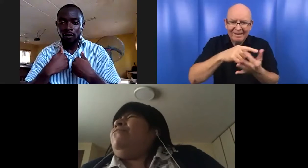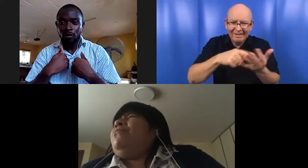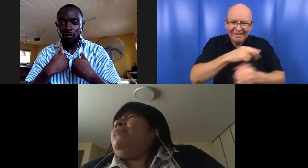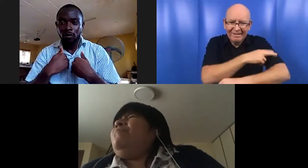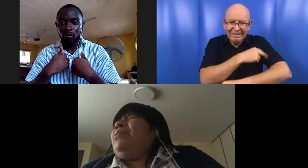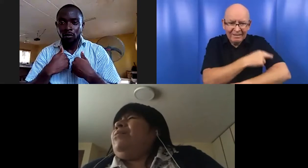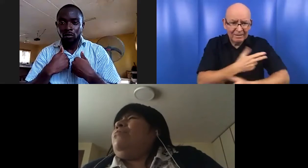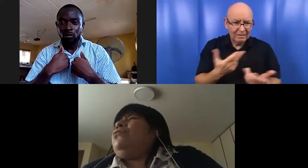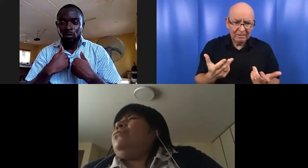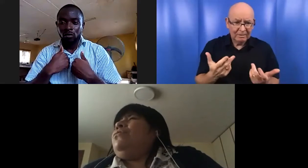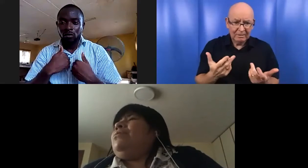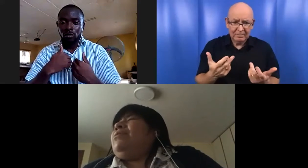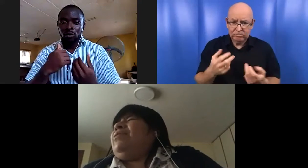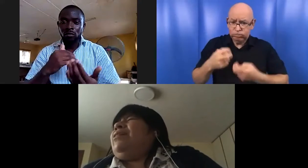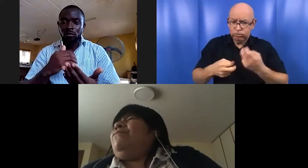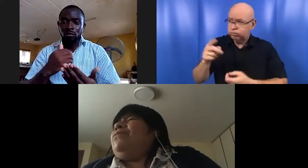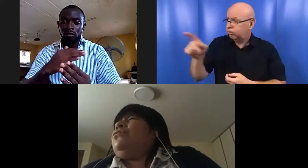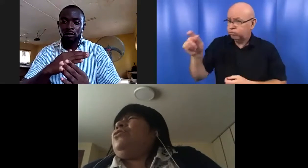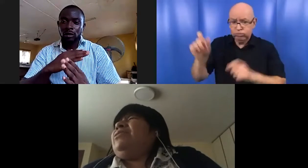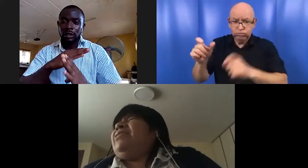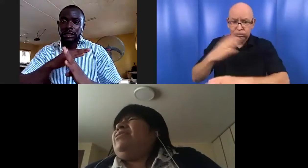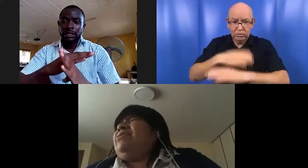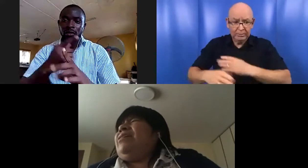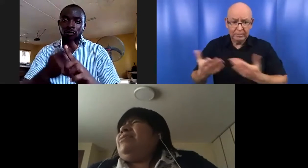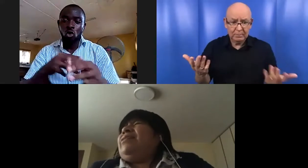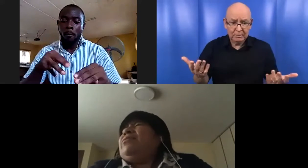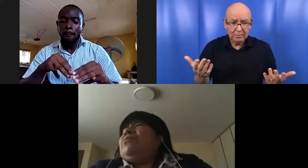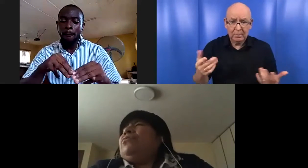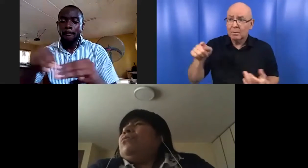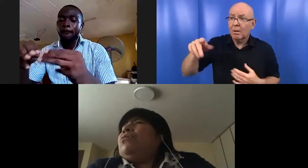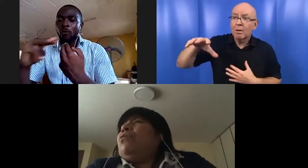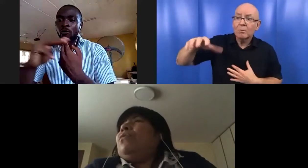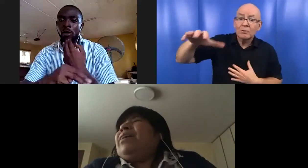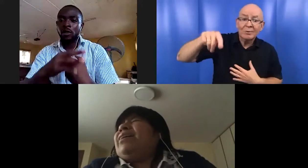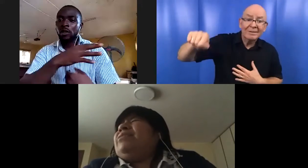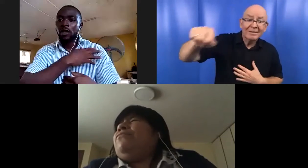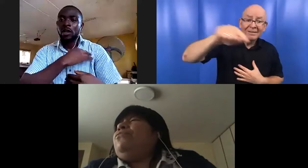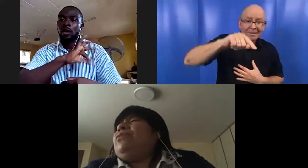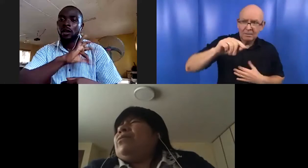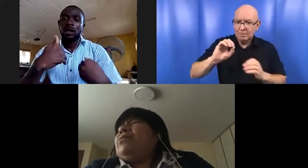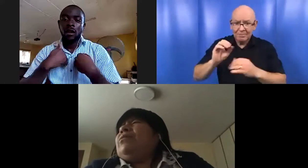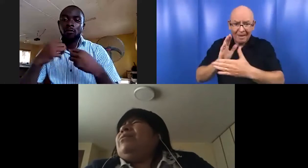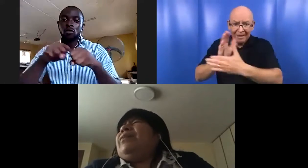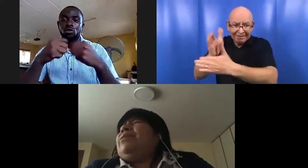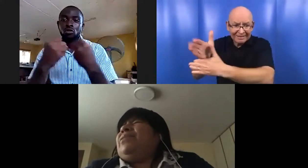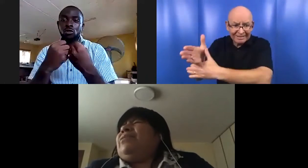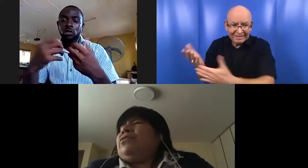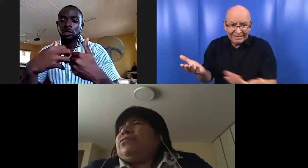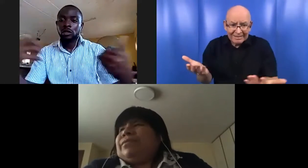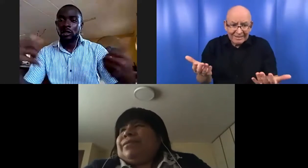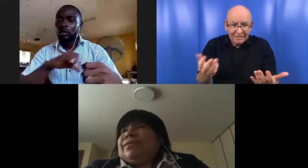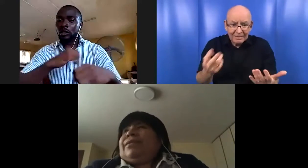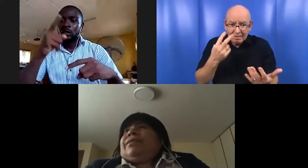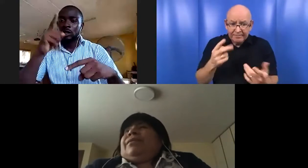restriction for movement, and also they have social distancing, and they cannot go and get the food and get the